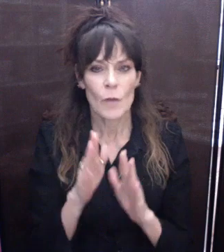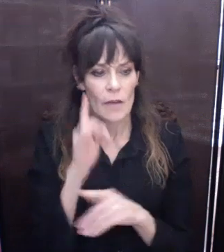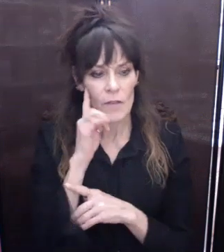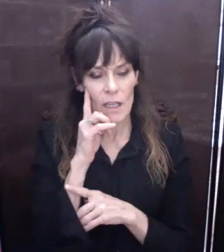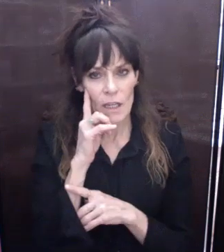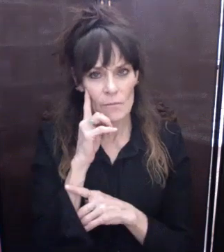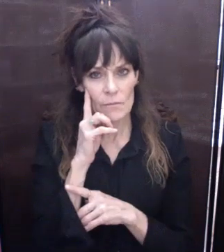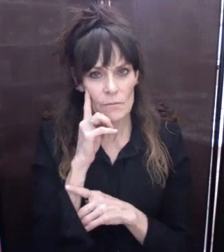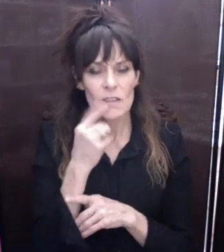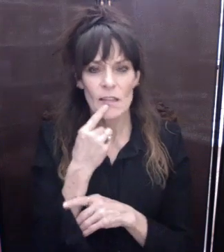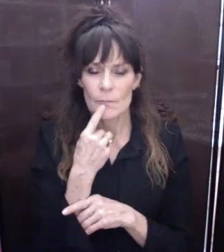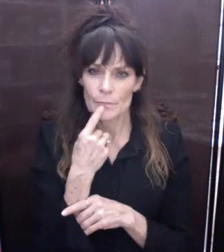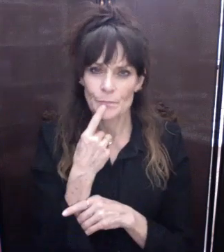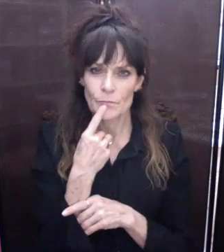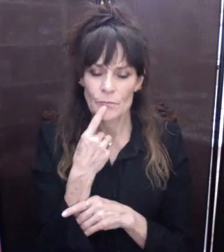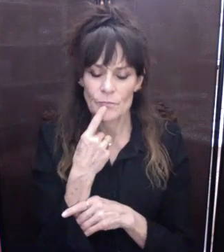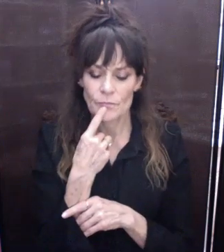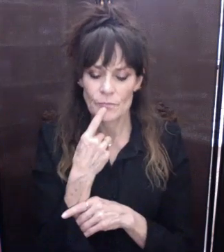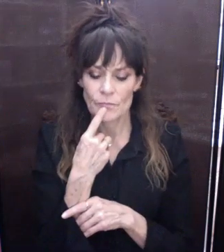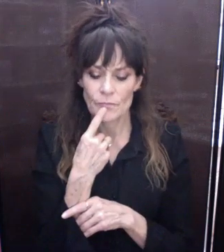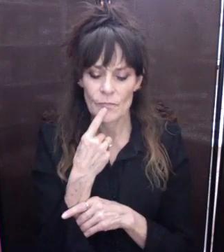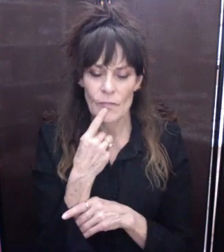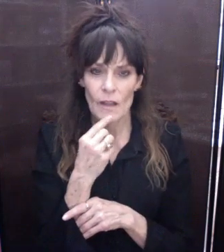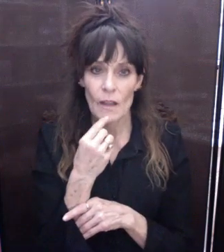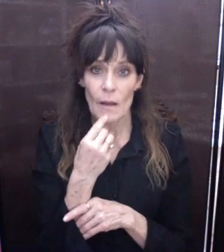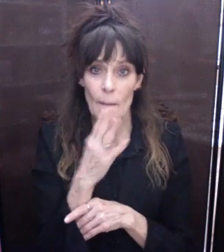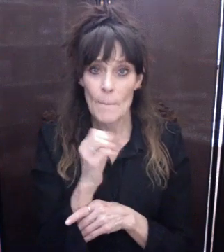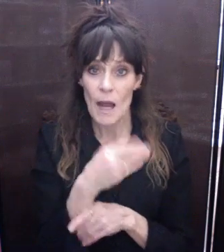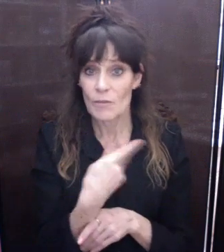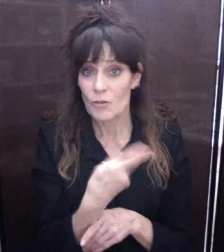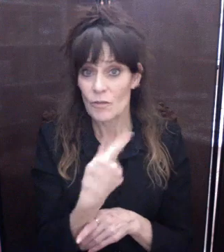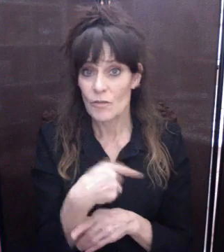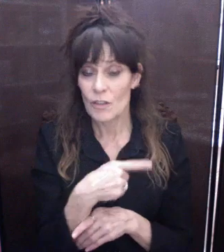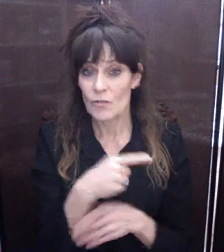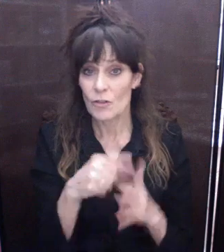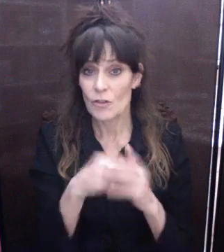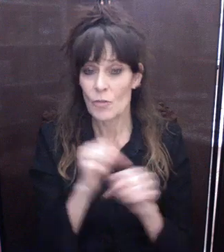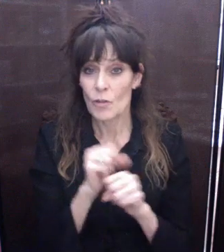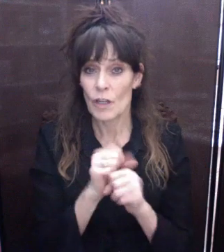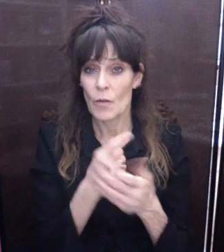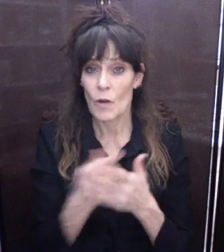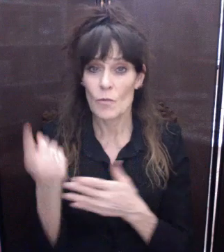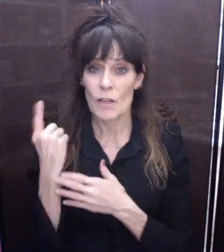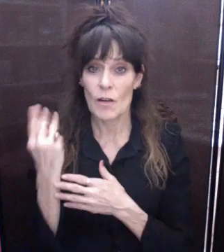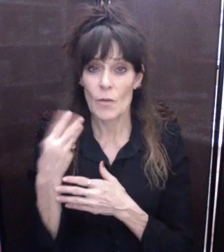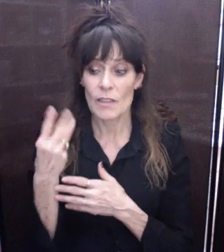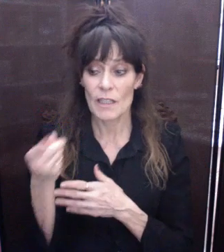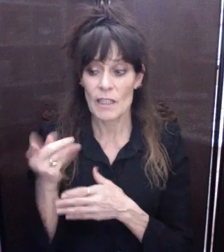He says, Bob and I started to work on this chap a week ago Wednesday, got him sober. He and his wife made